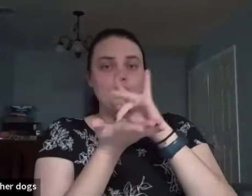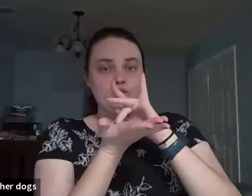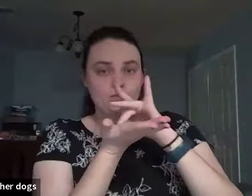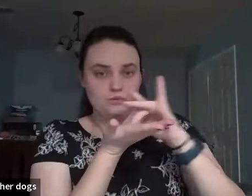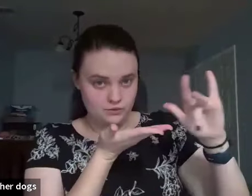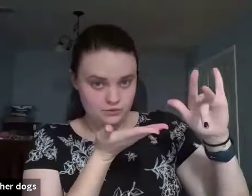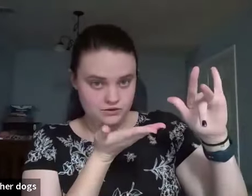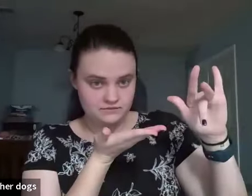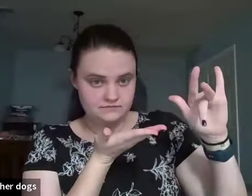or rude.